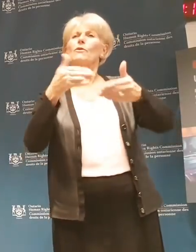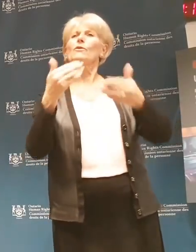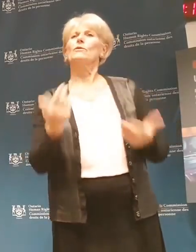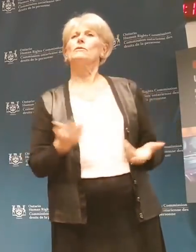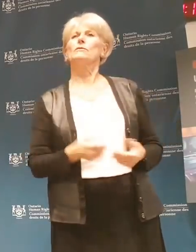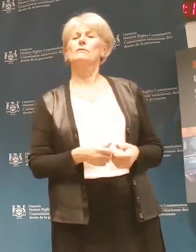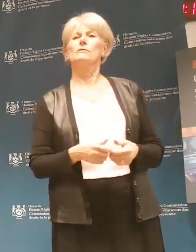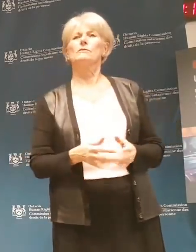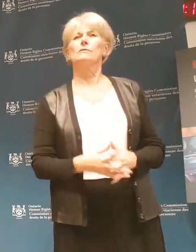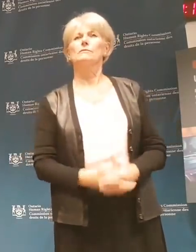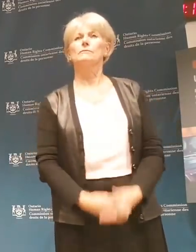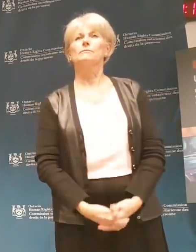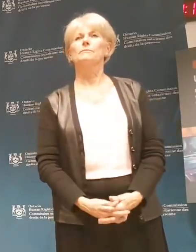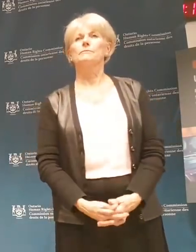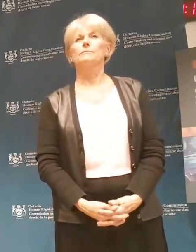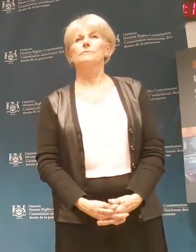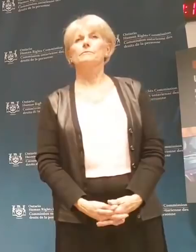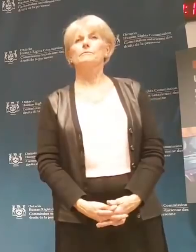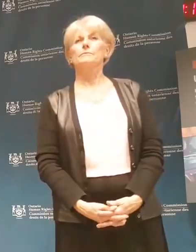tackle it.